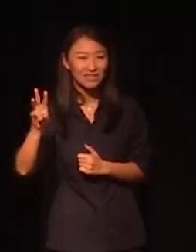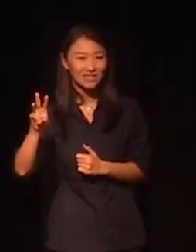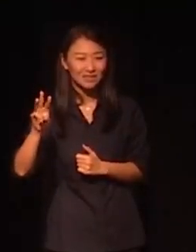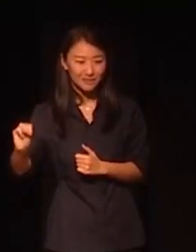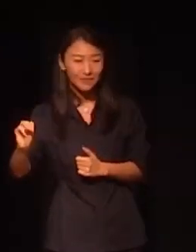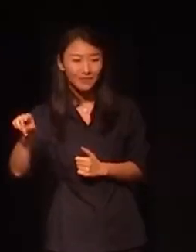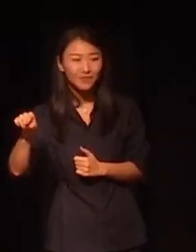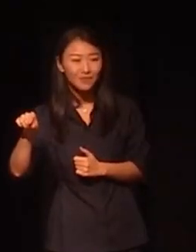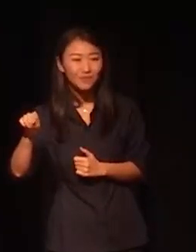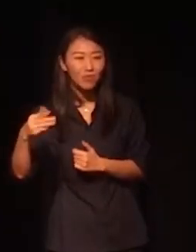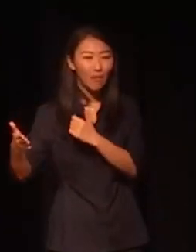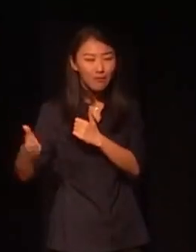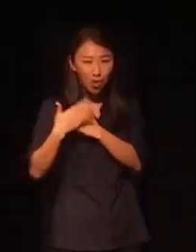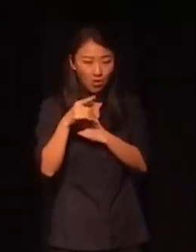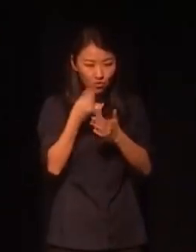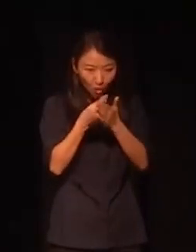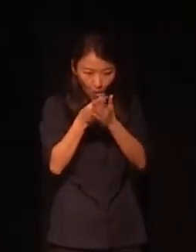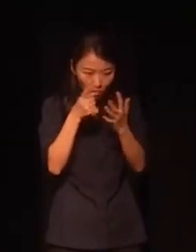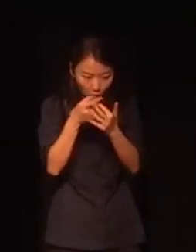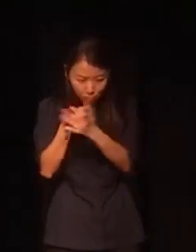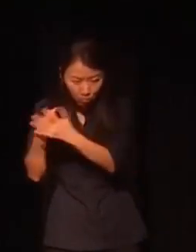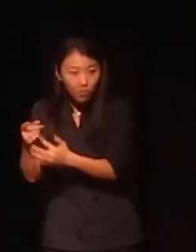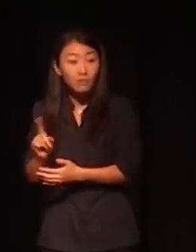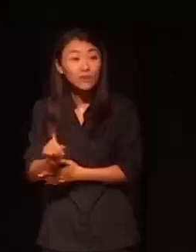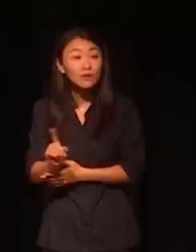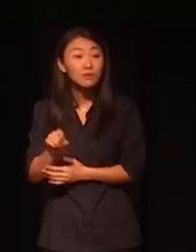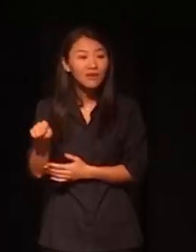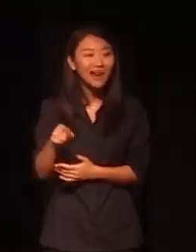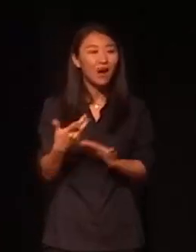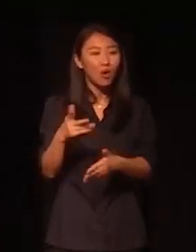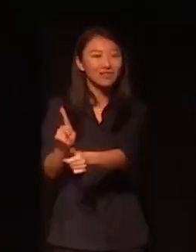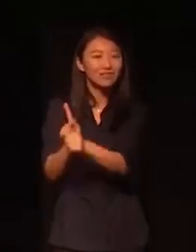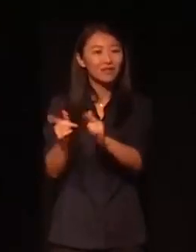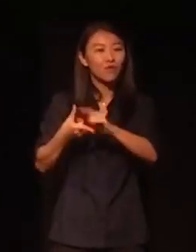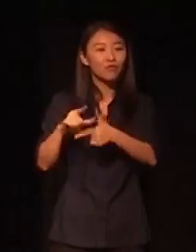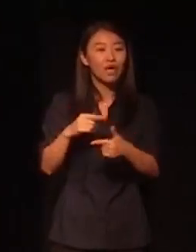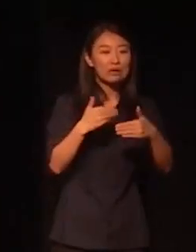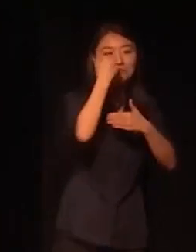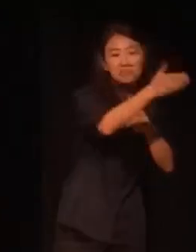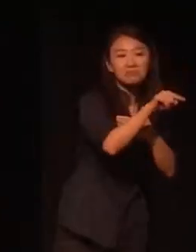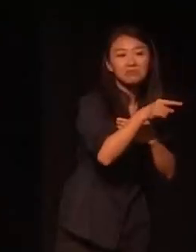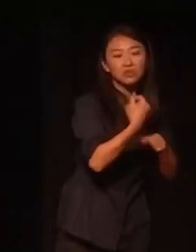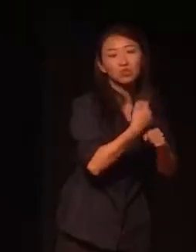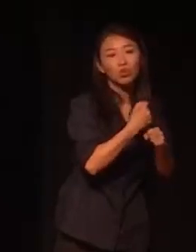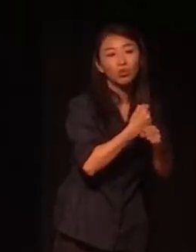that we can come out with this with some recipe. Later, we use